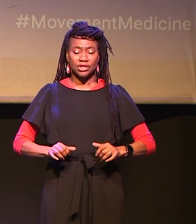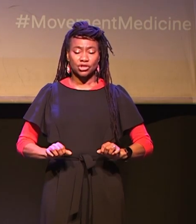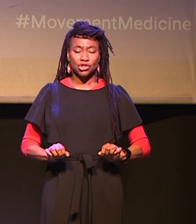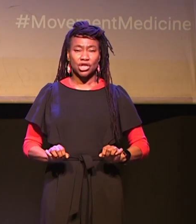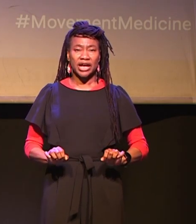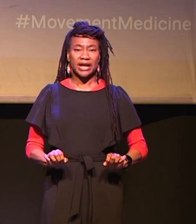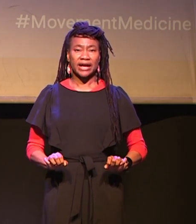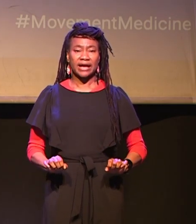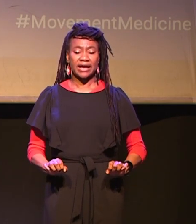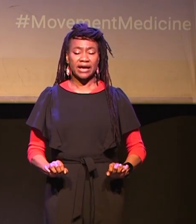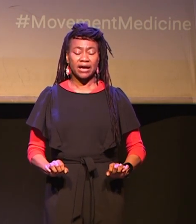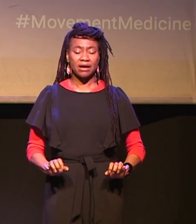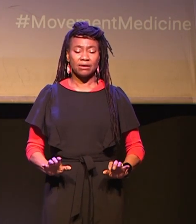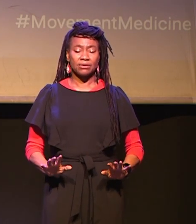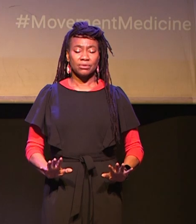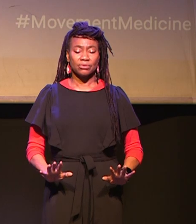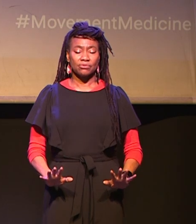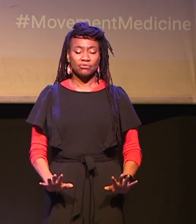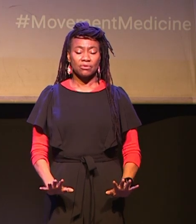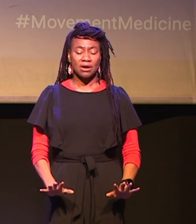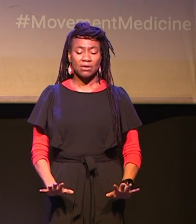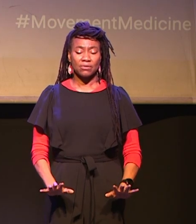through the concrete to the ground, to the earth,